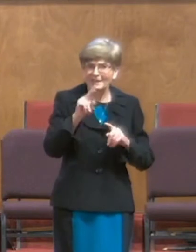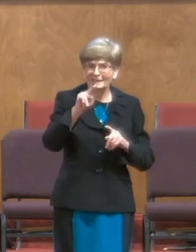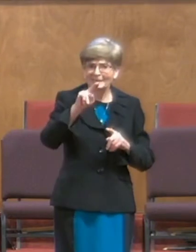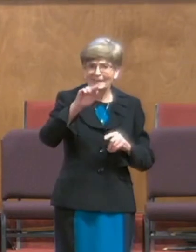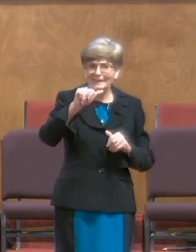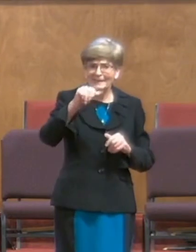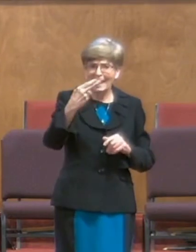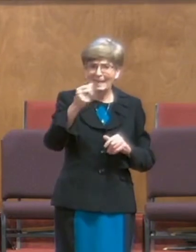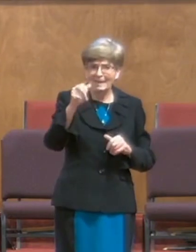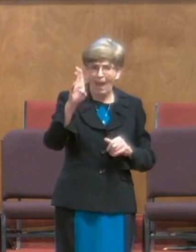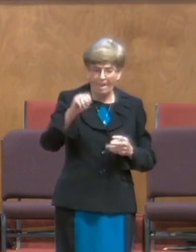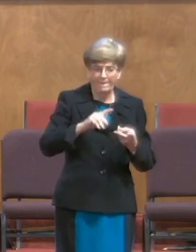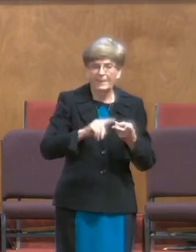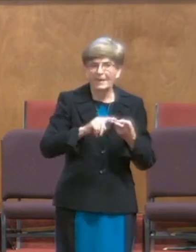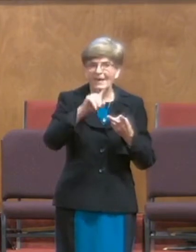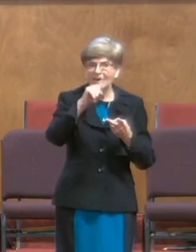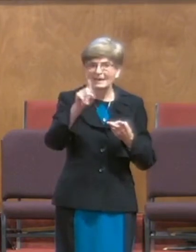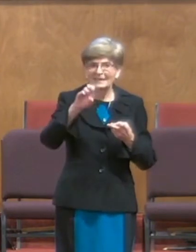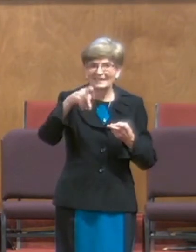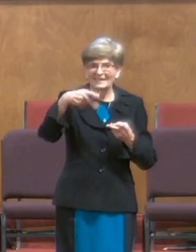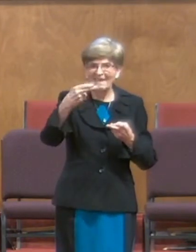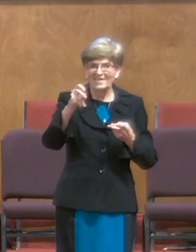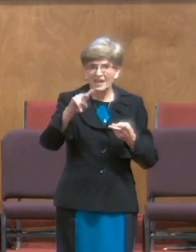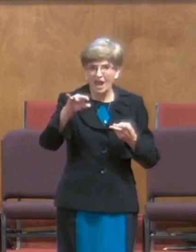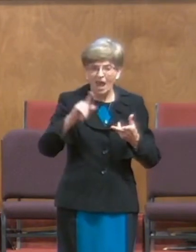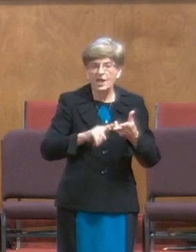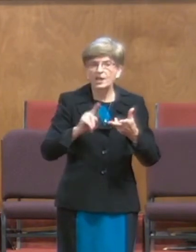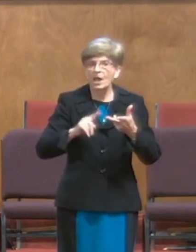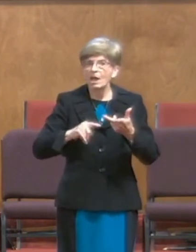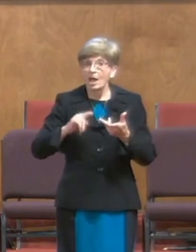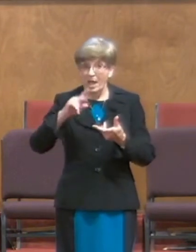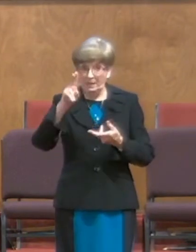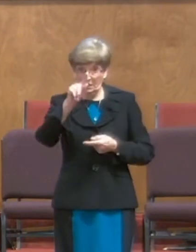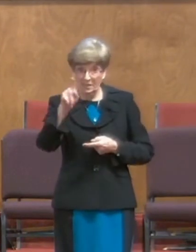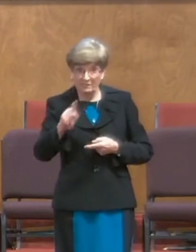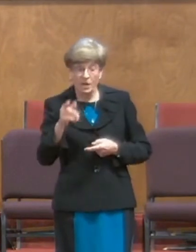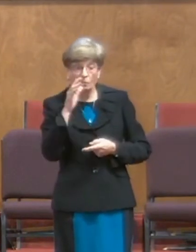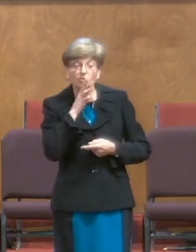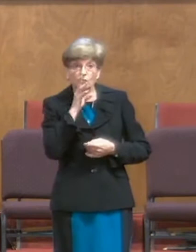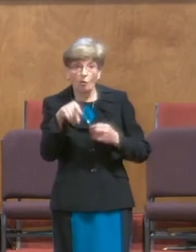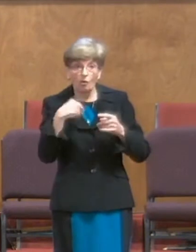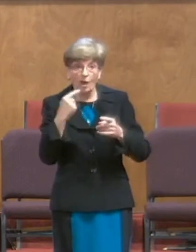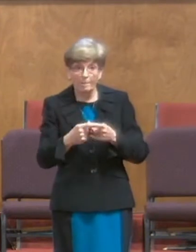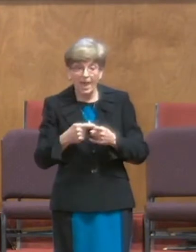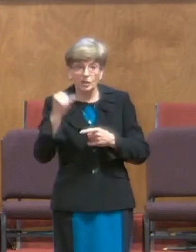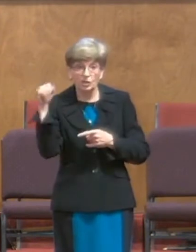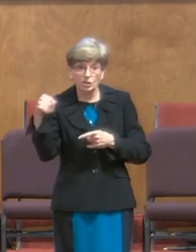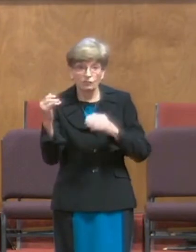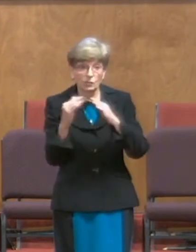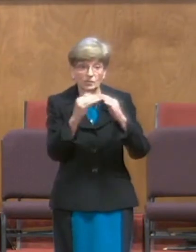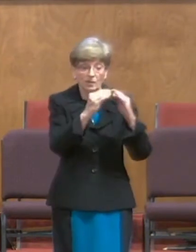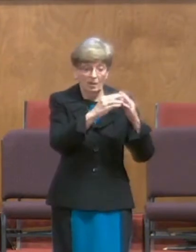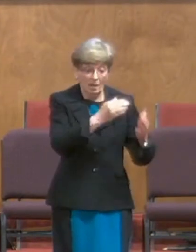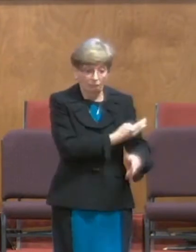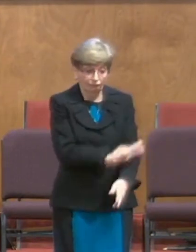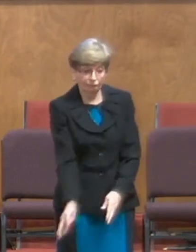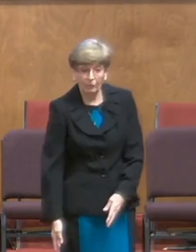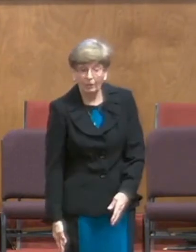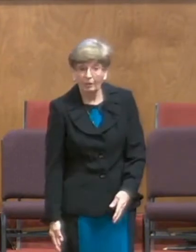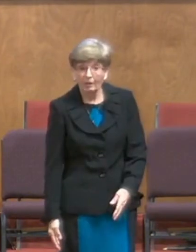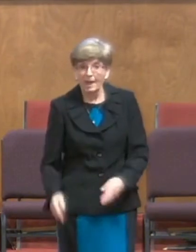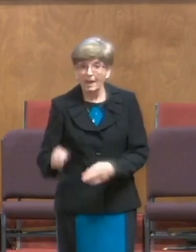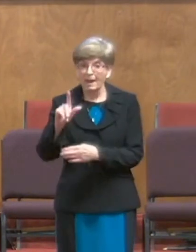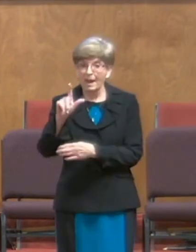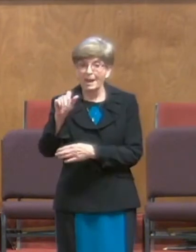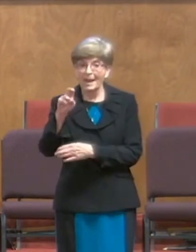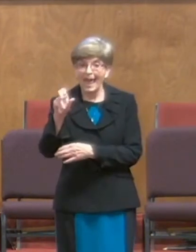fact, Jeremiah is going to talk about the fall of Jerusalem under the Babylonians. That's what the book of Lamentations is. It's literally an